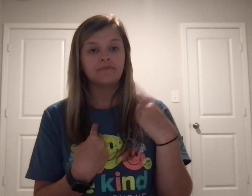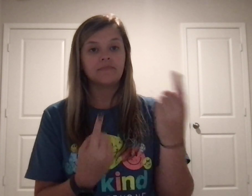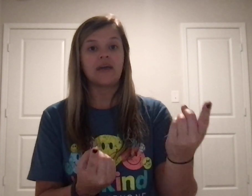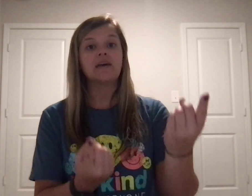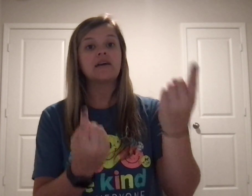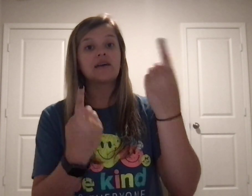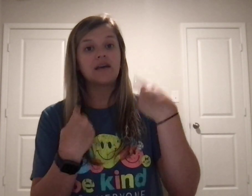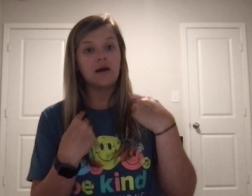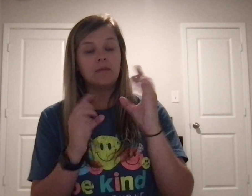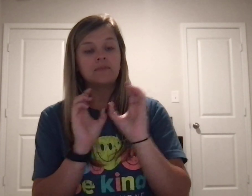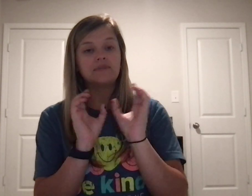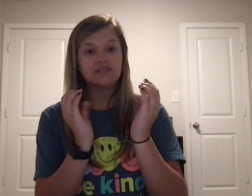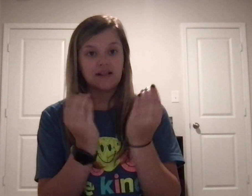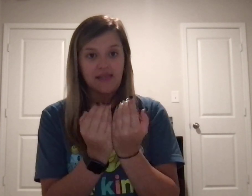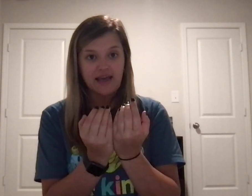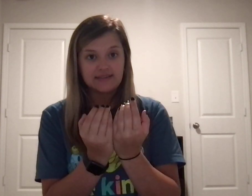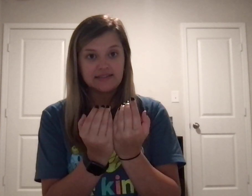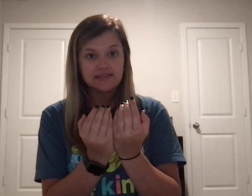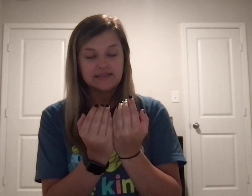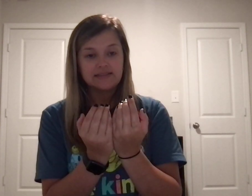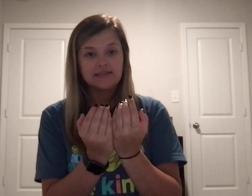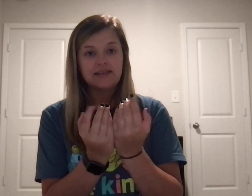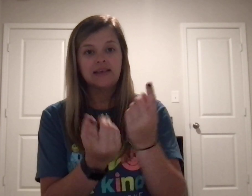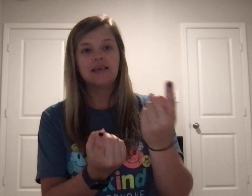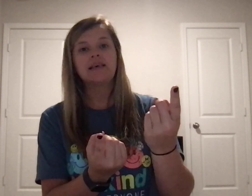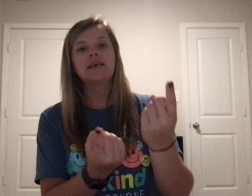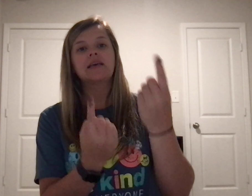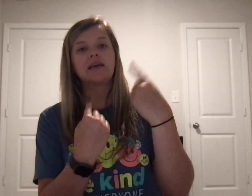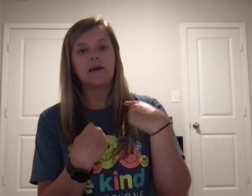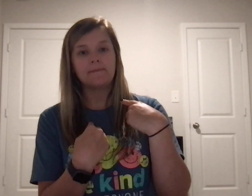Like, come to class. Come.